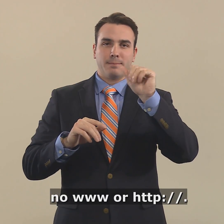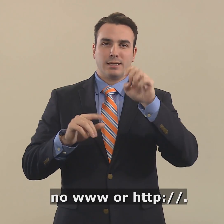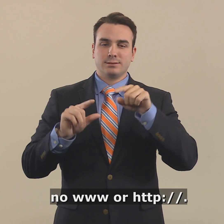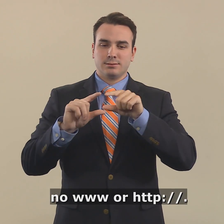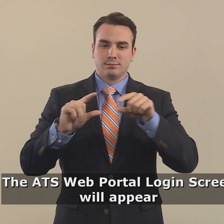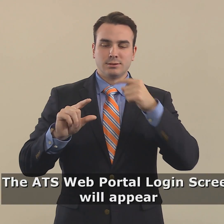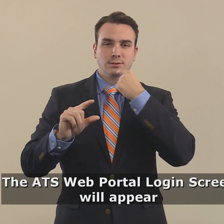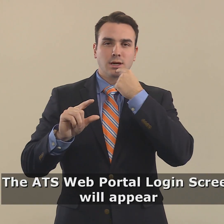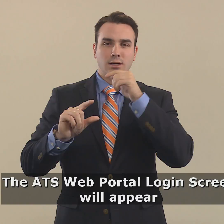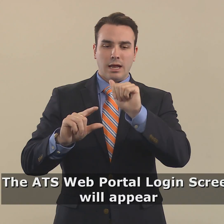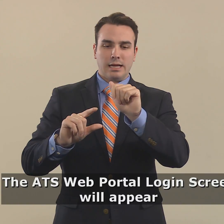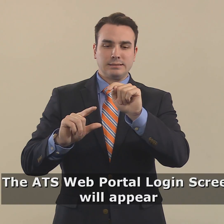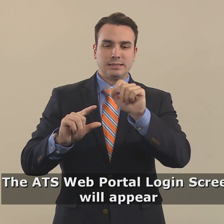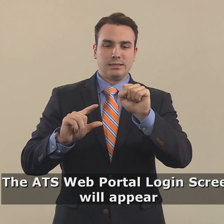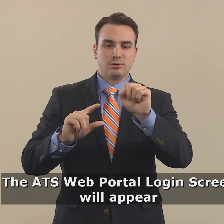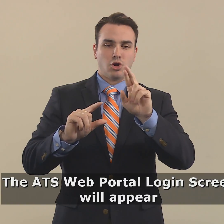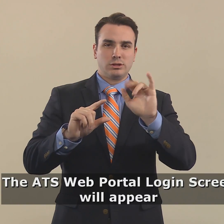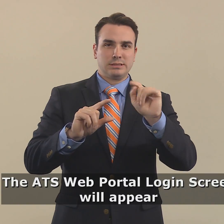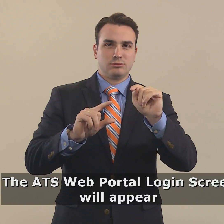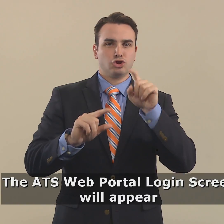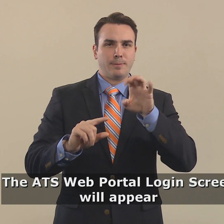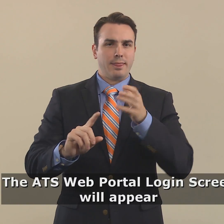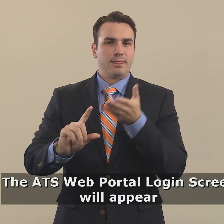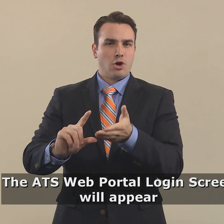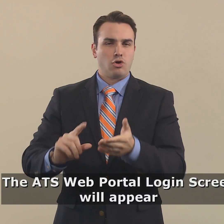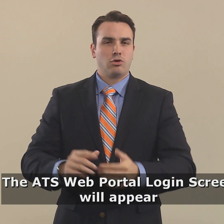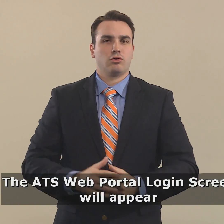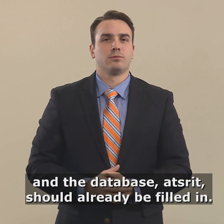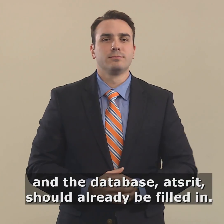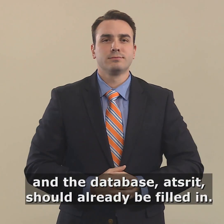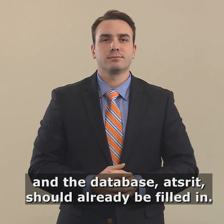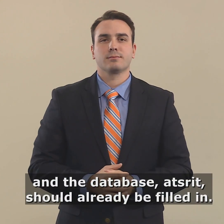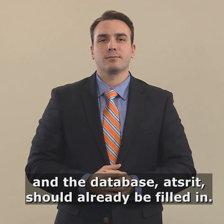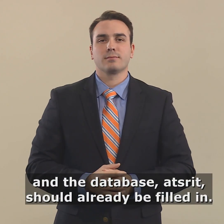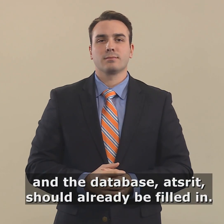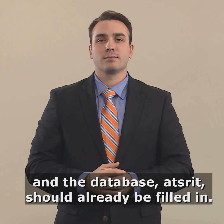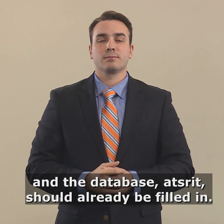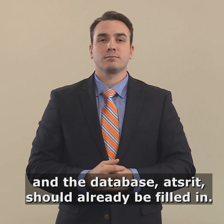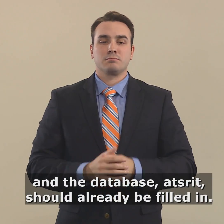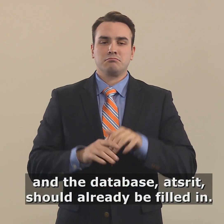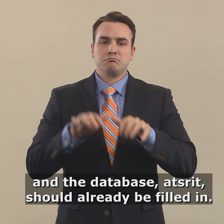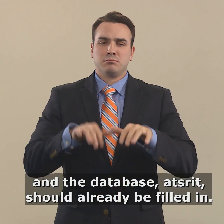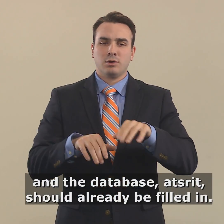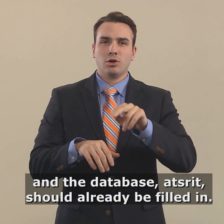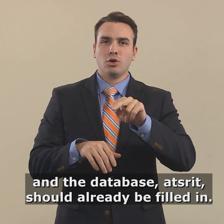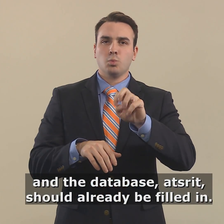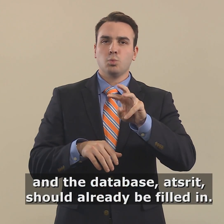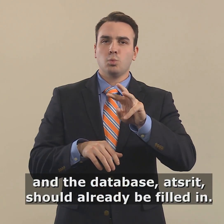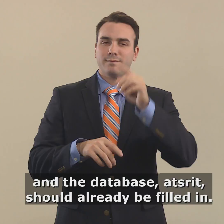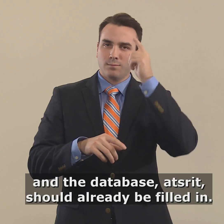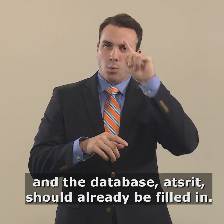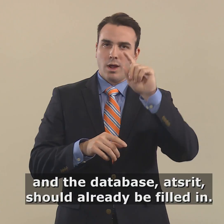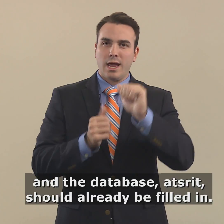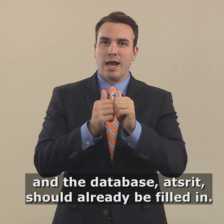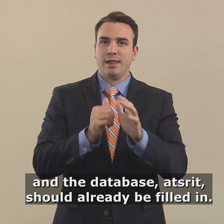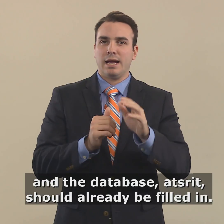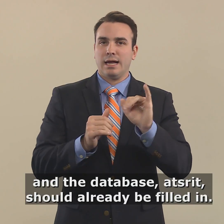http://. The ATS web portal login screen will appear, and the database, ATS RIT, should already be filled in.